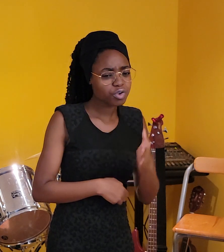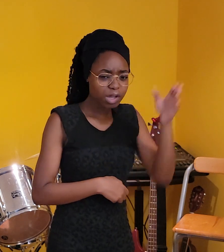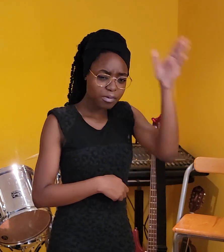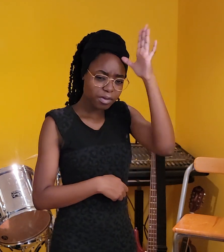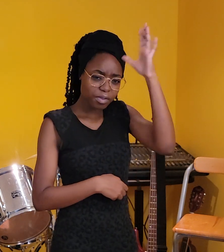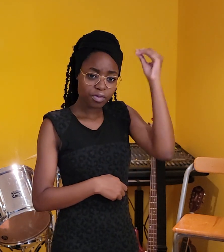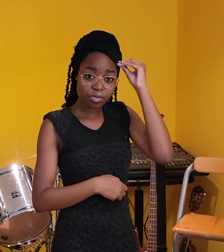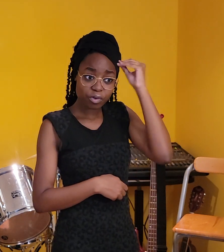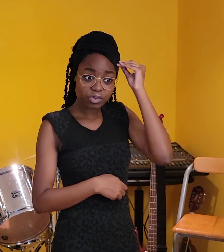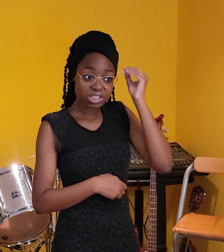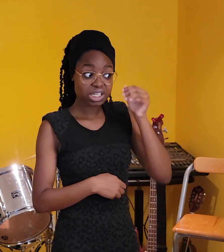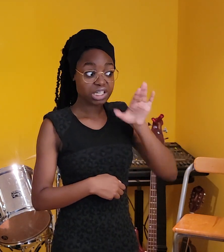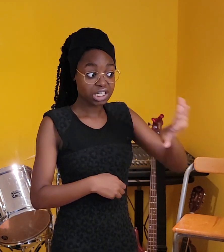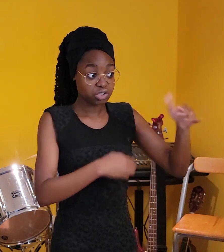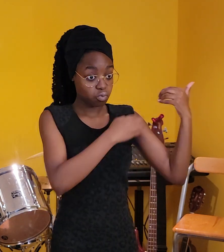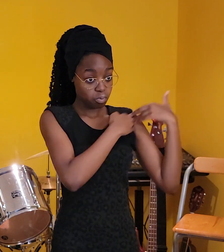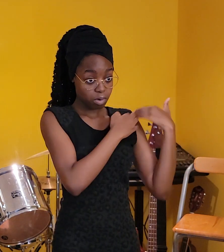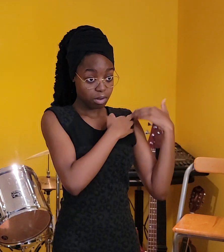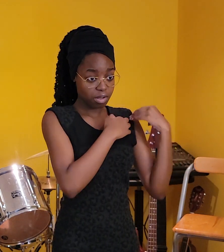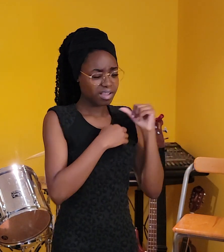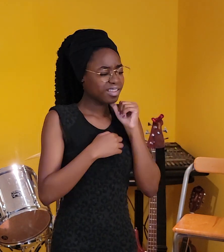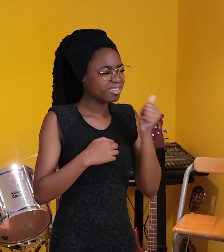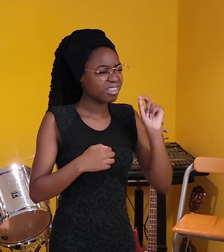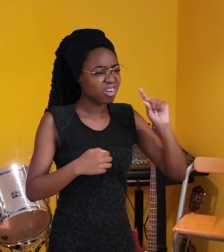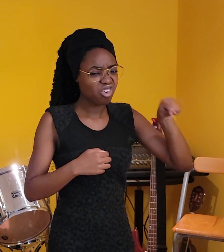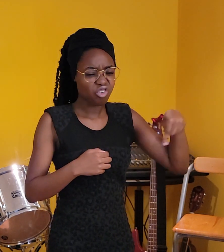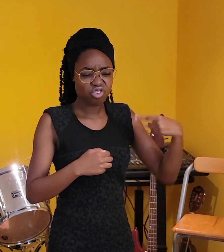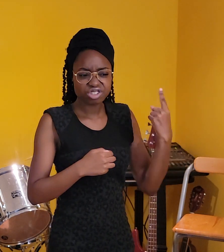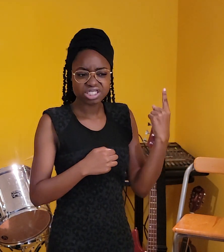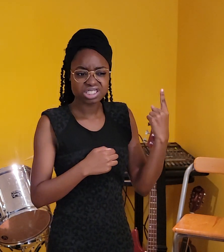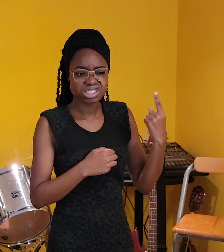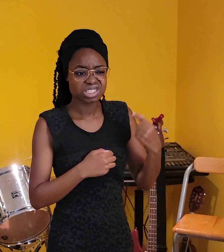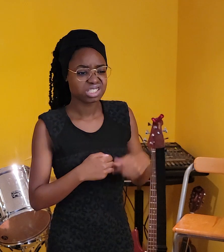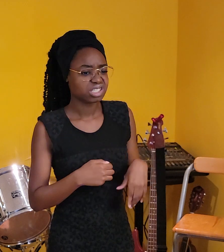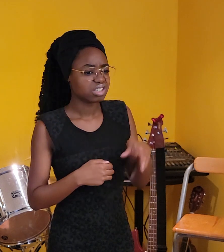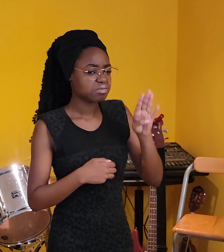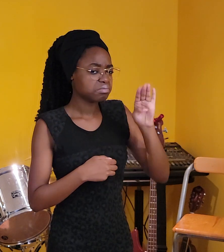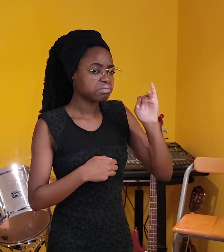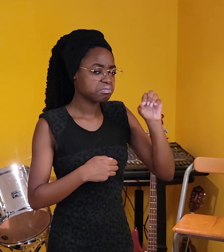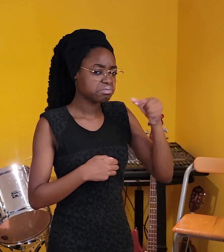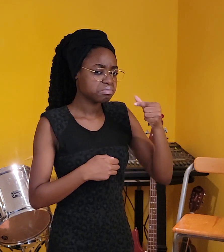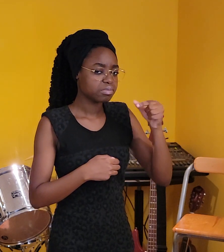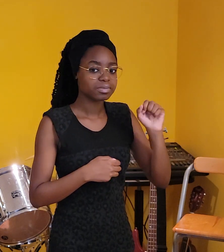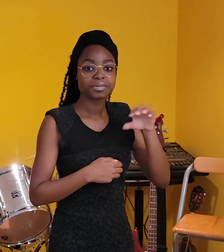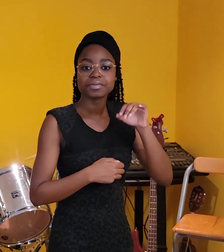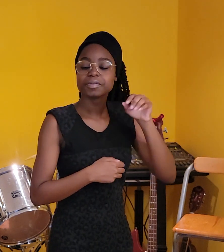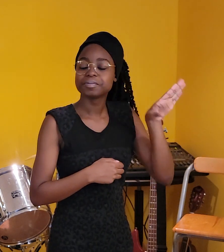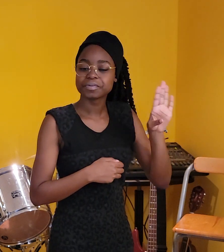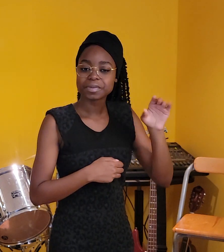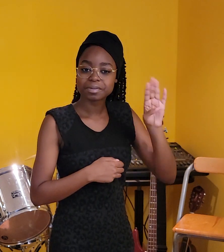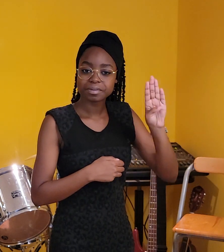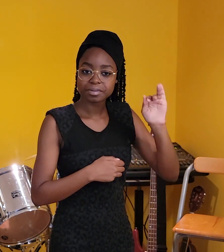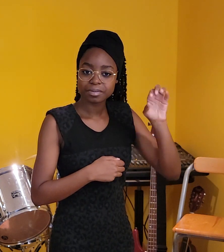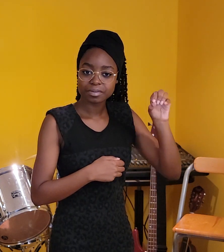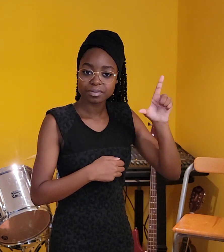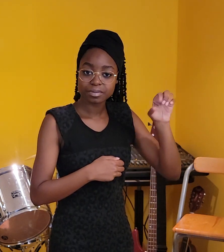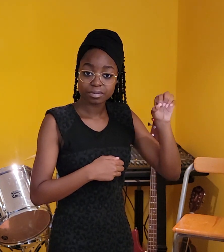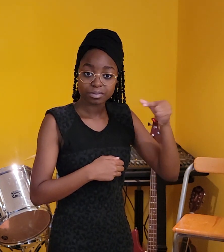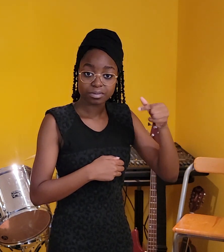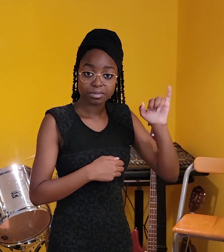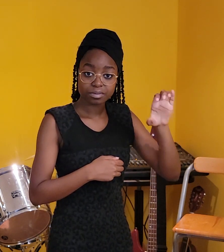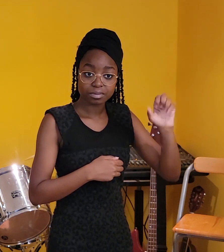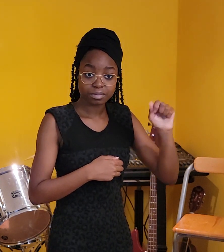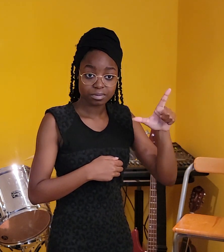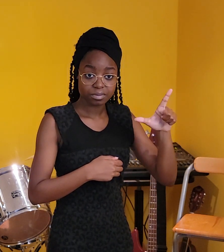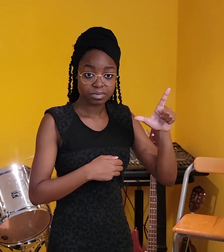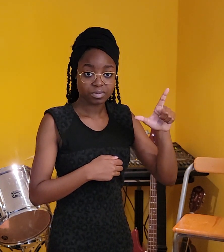knows that his role is not just biological. You know, you know what I mean. Being the male, what do you call